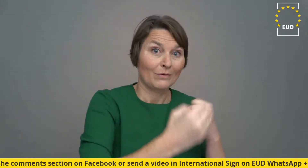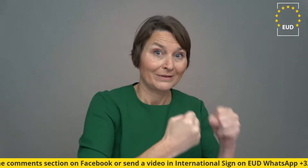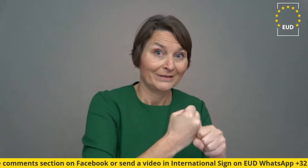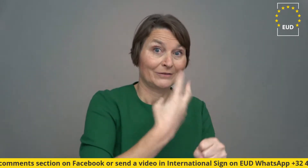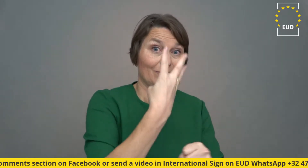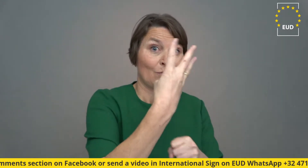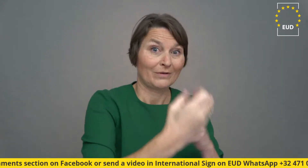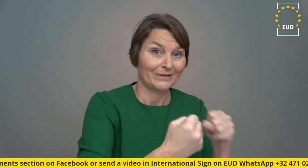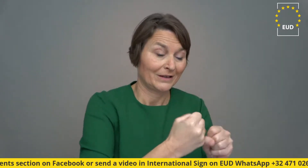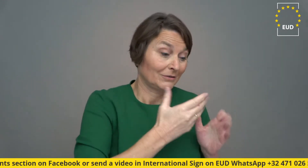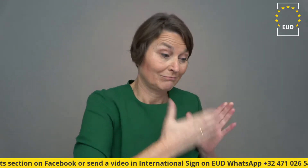you today.